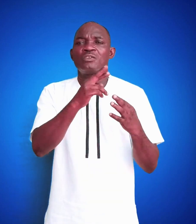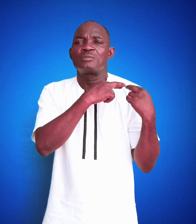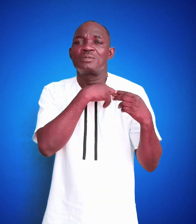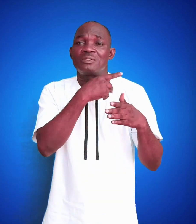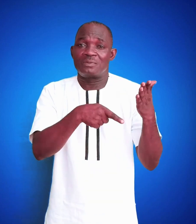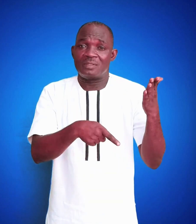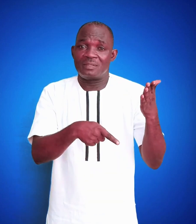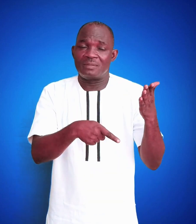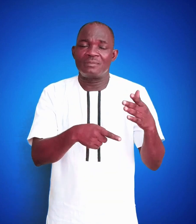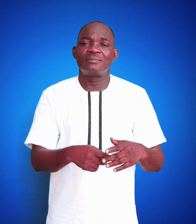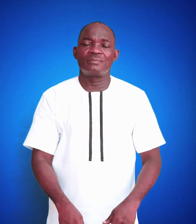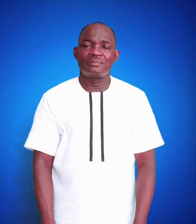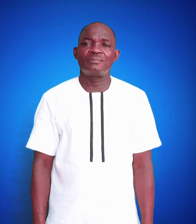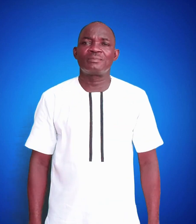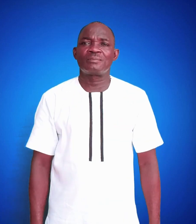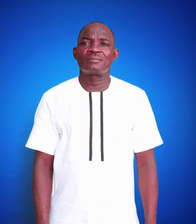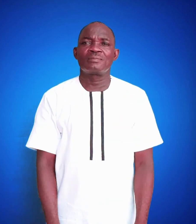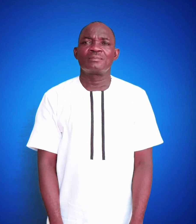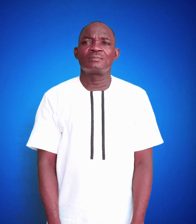Responsibilities.